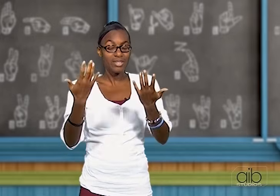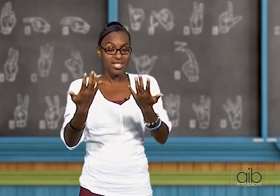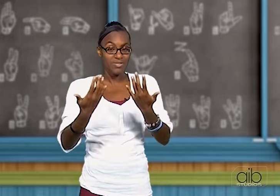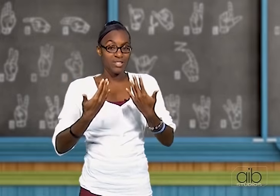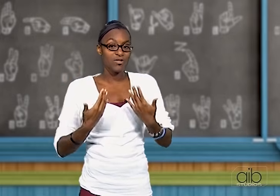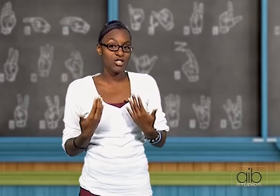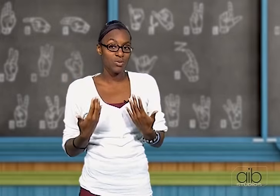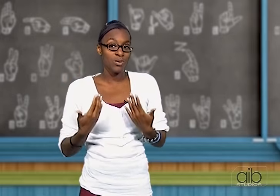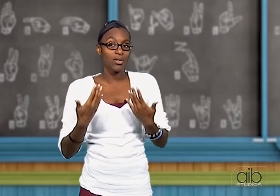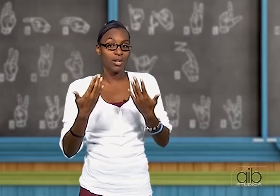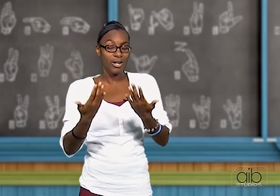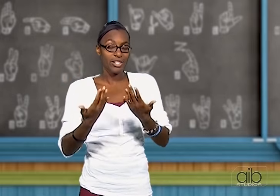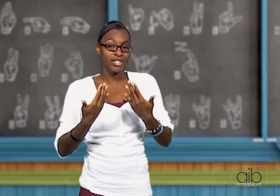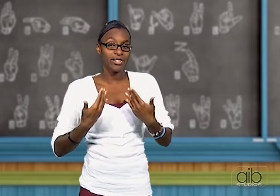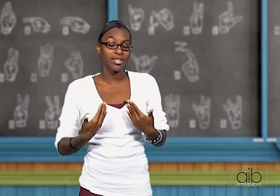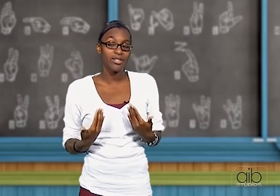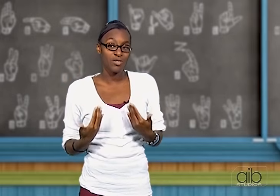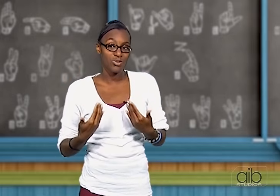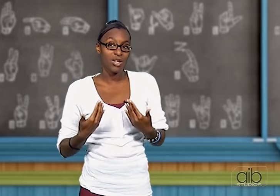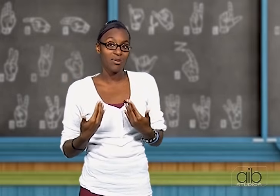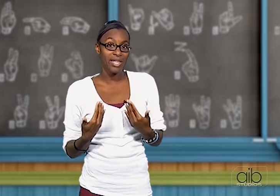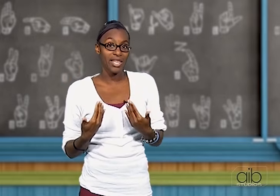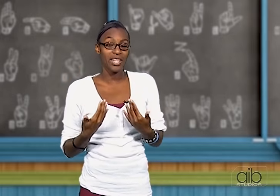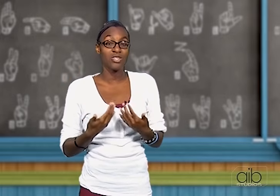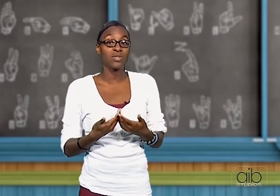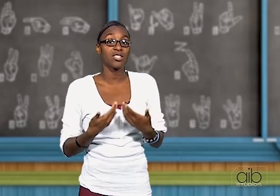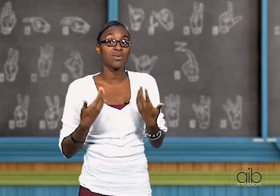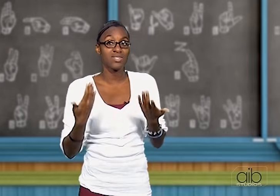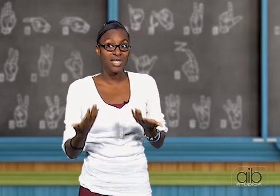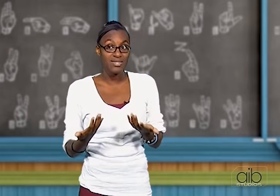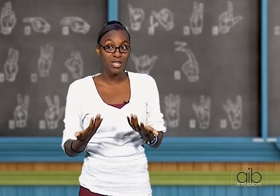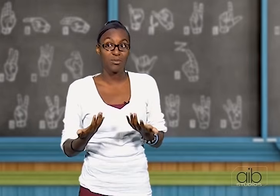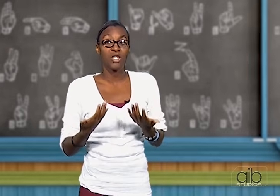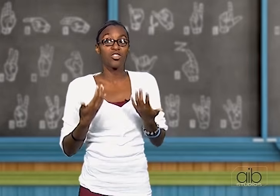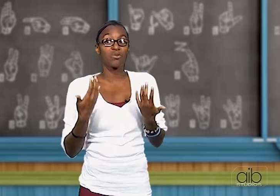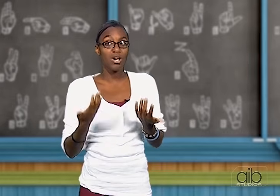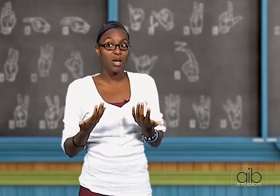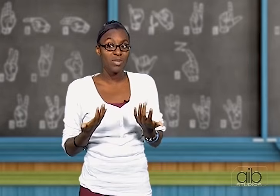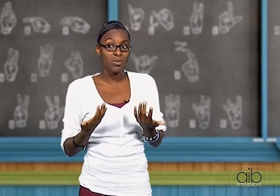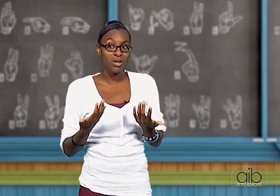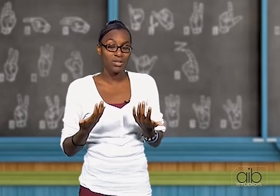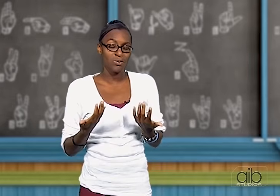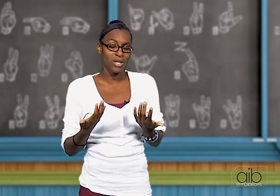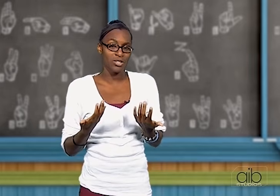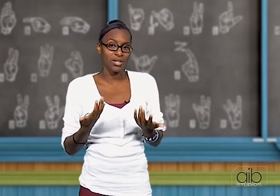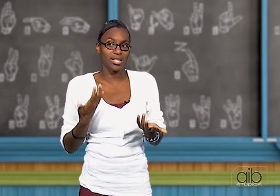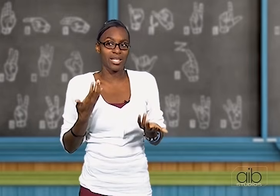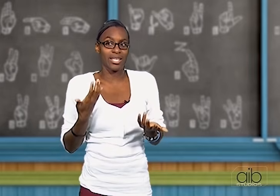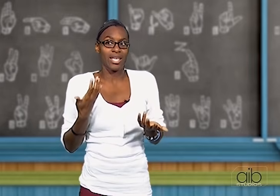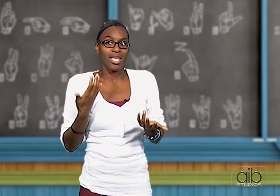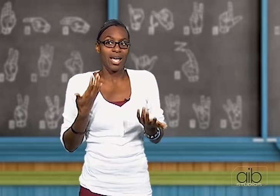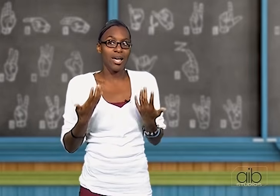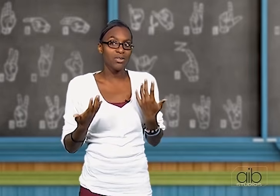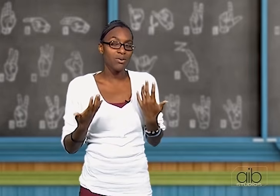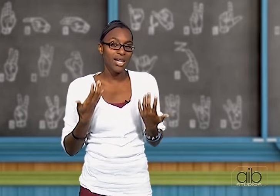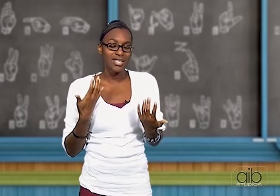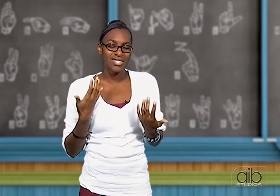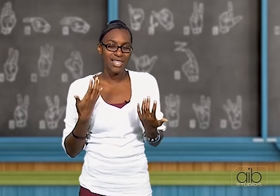deaf individual or a hard hearing individual come in and you need to assist them, you're probably wondering like, how do I